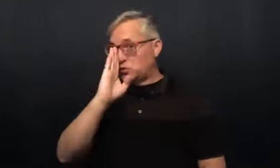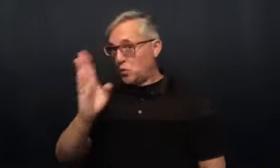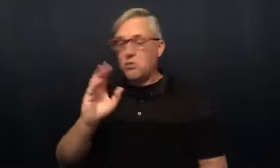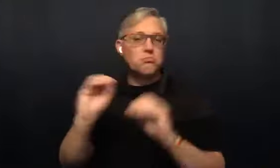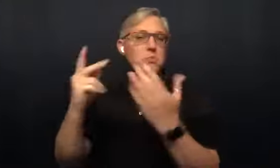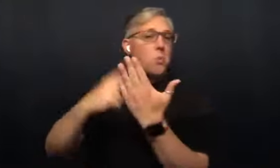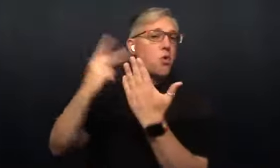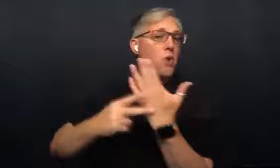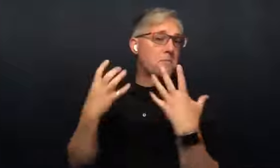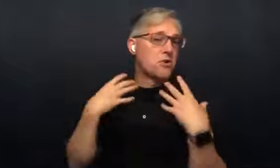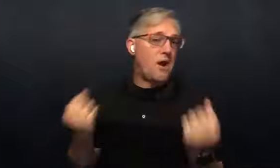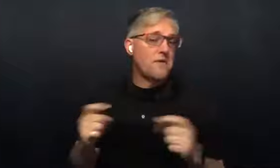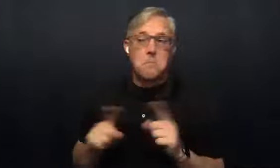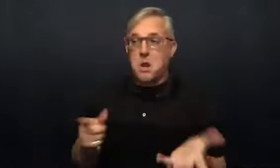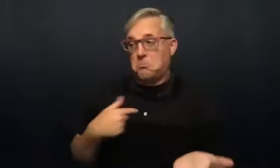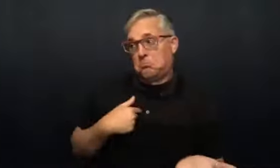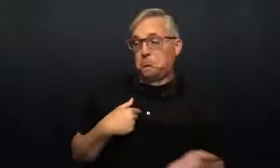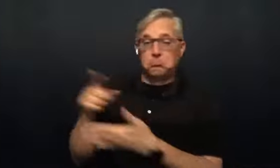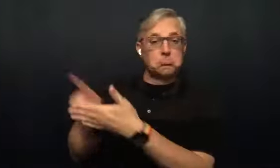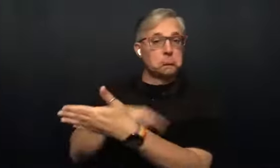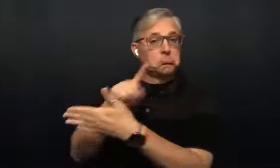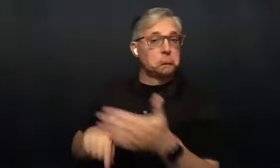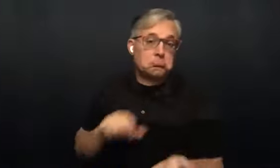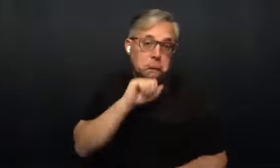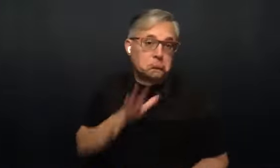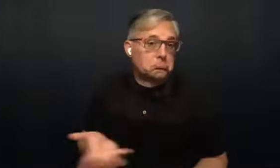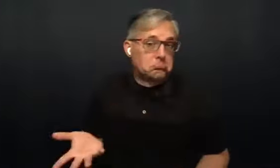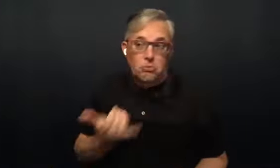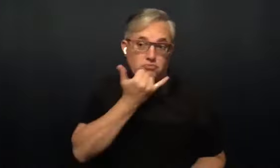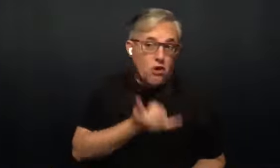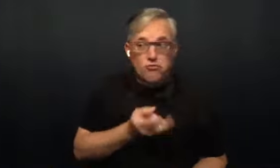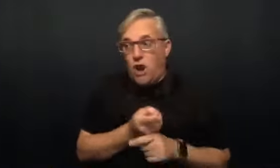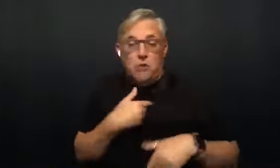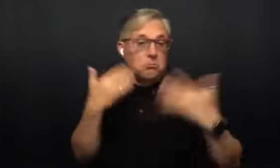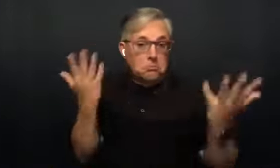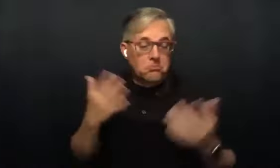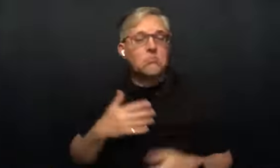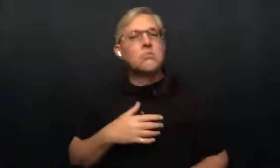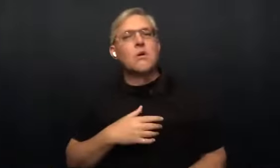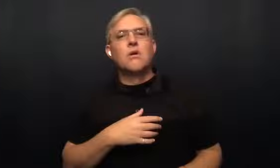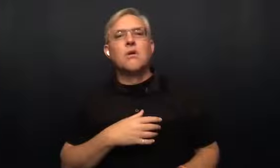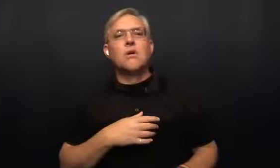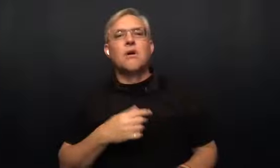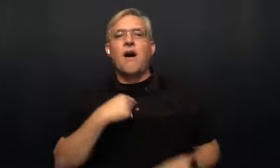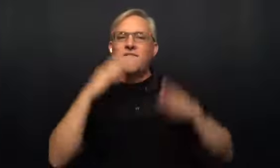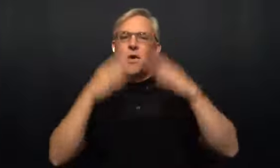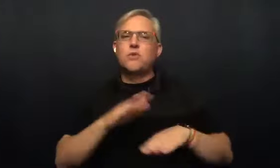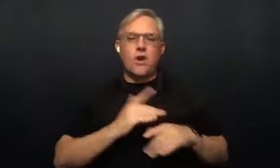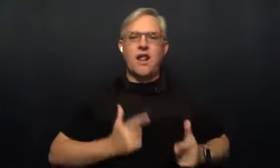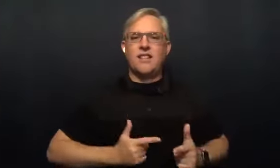say that that's wrong? It's not wrong because this program's taught me to focus on our 4L slogans. Live and let live, let go and